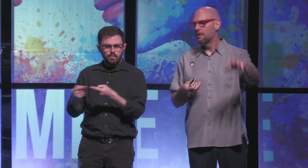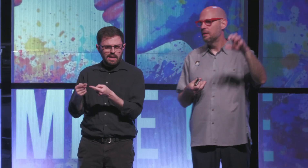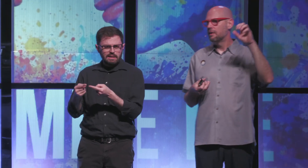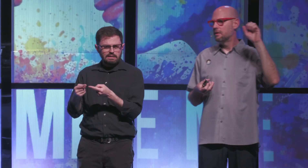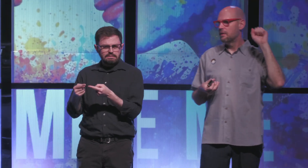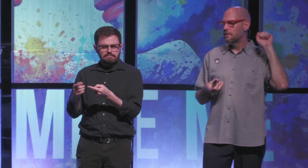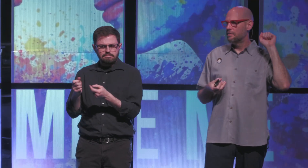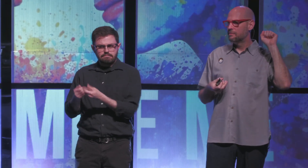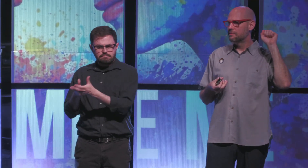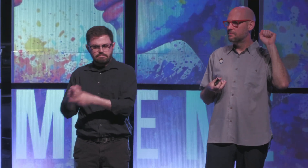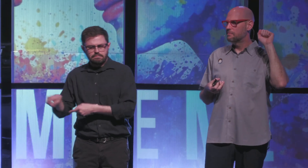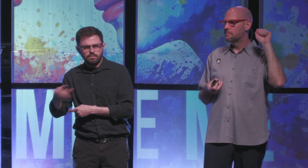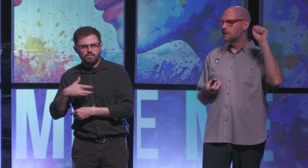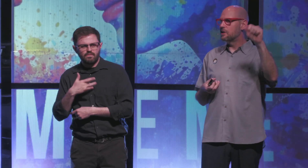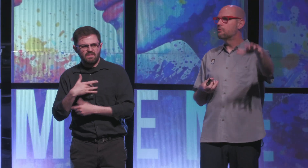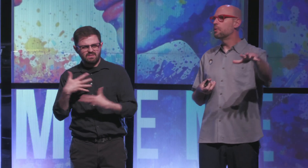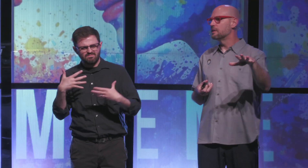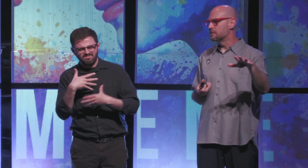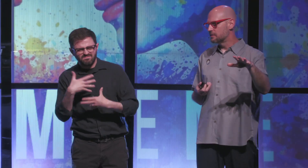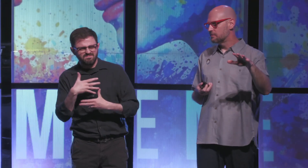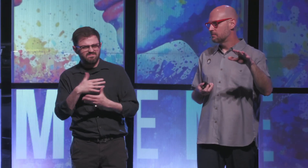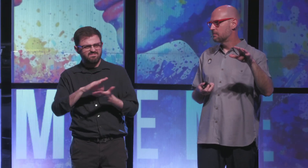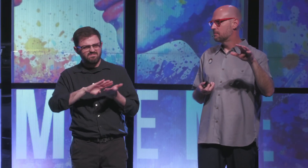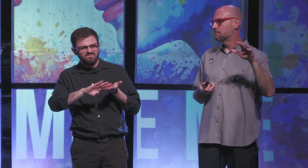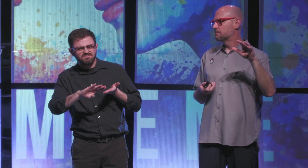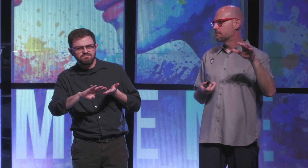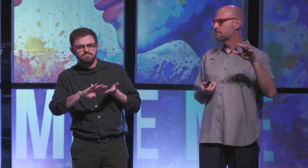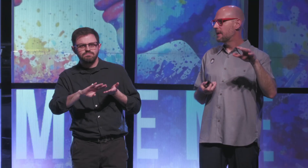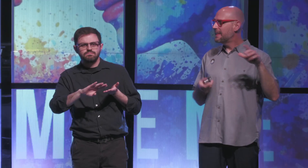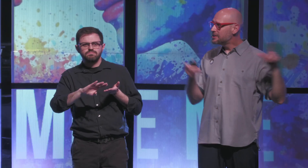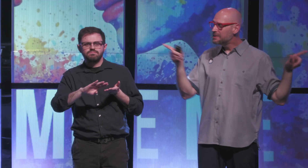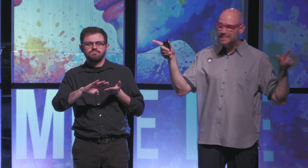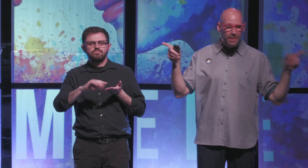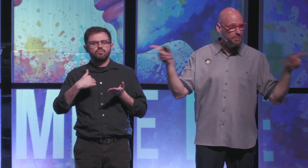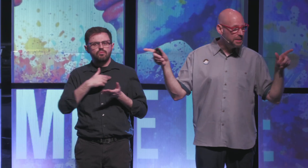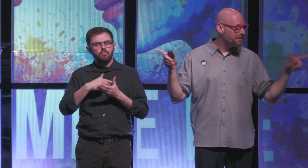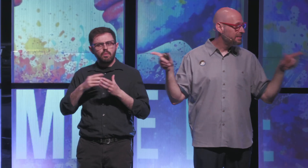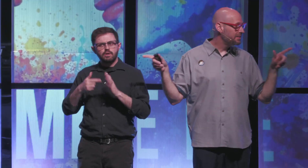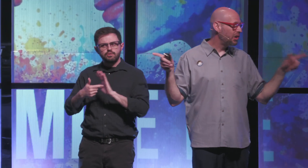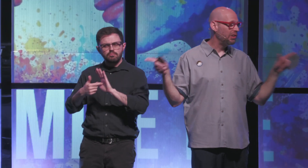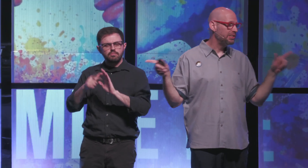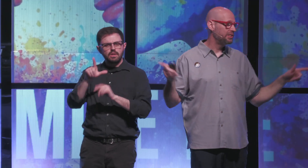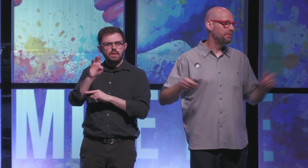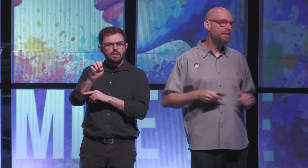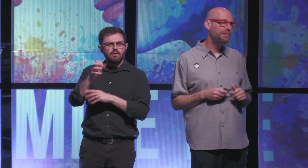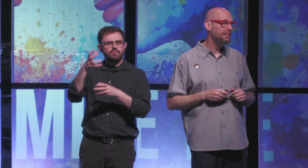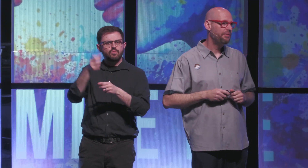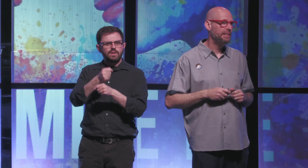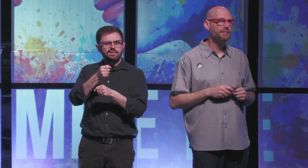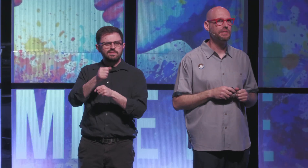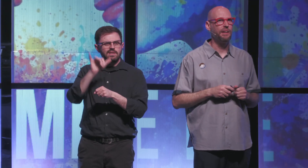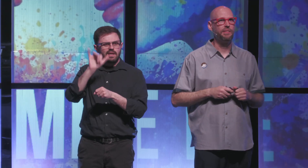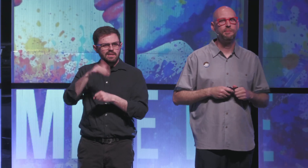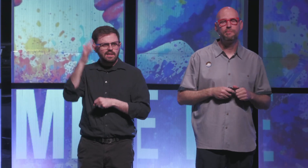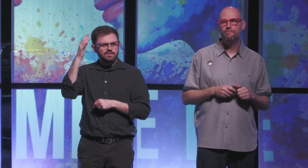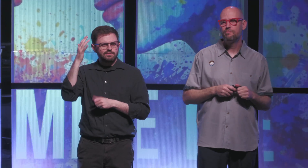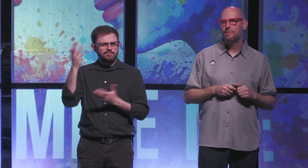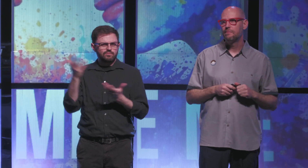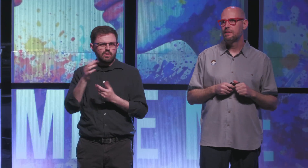fear, that love wins. And that's what these elements call us to, even in the face of